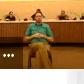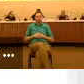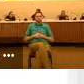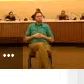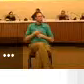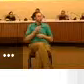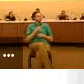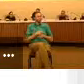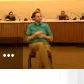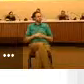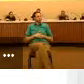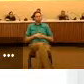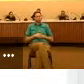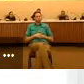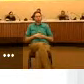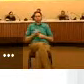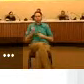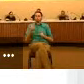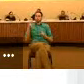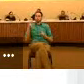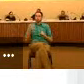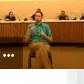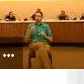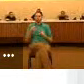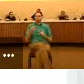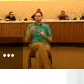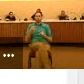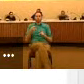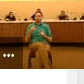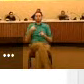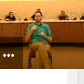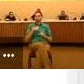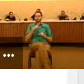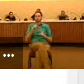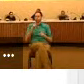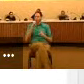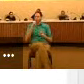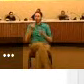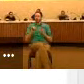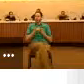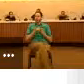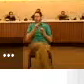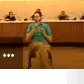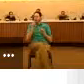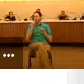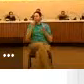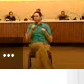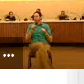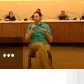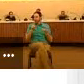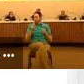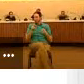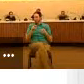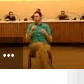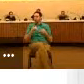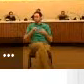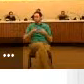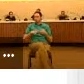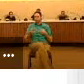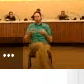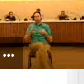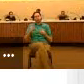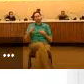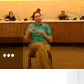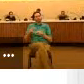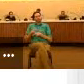So basically with this, we should identify those as potential issues and then you guys can deal with it in site plan. Is